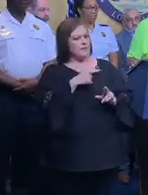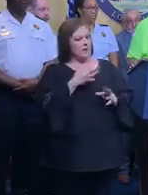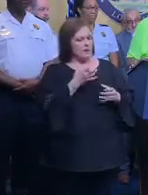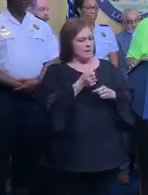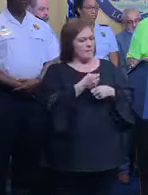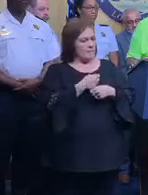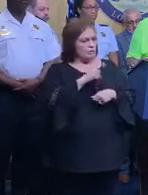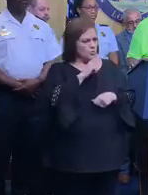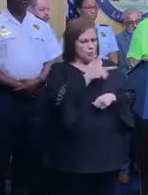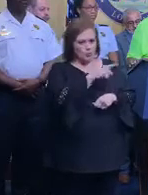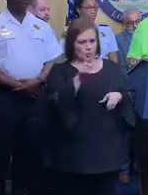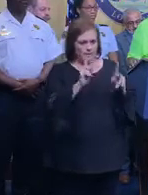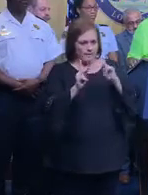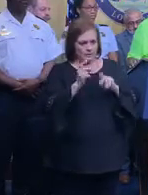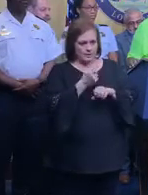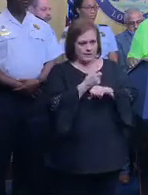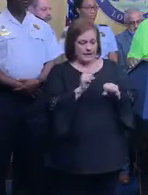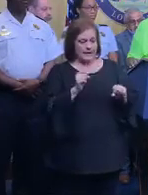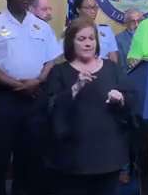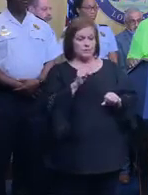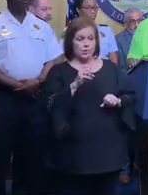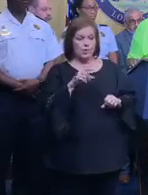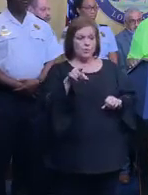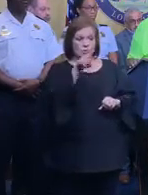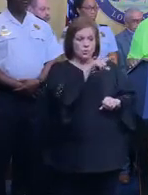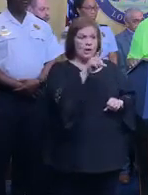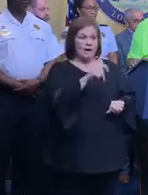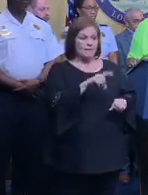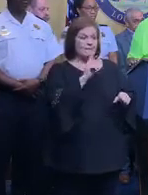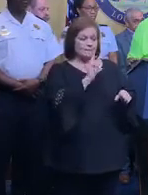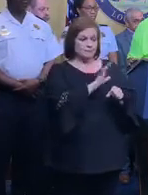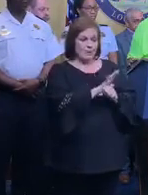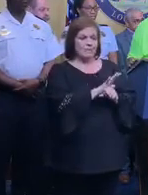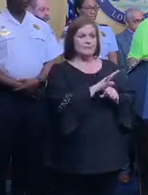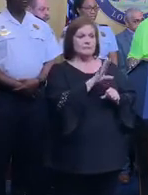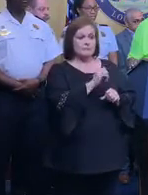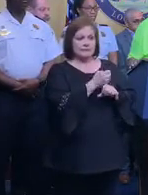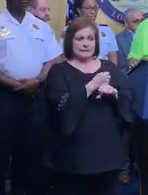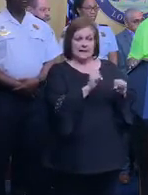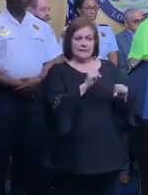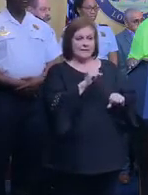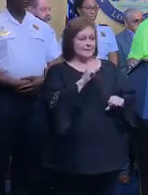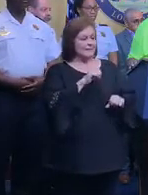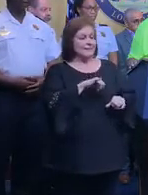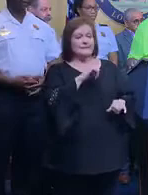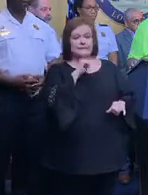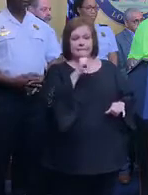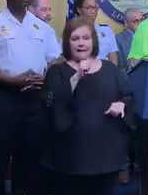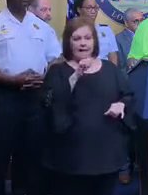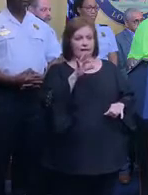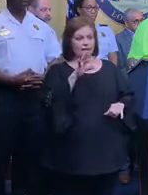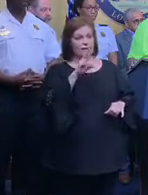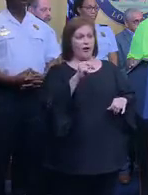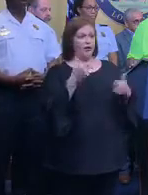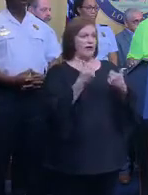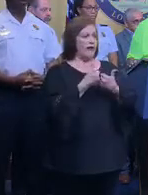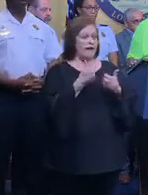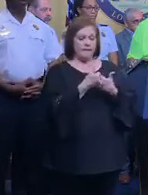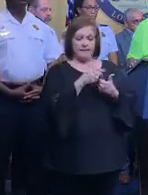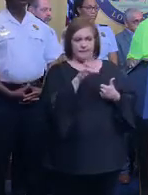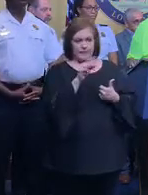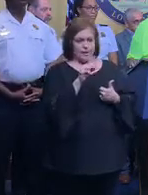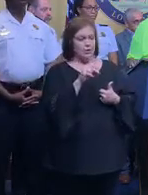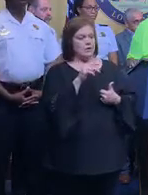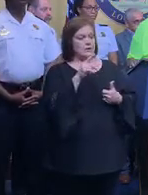safe. But everybody hearing this, you gotta commit too. None of this is about fun and giggles. This is very serious. So if you